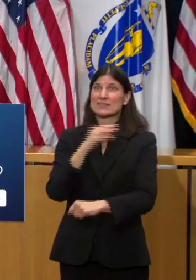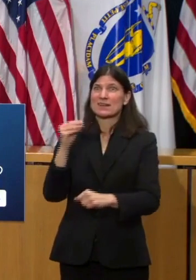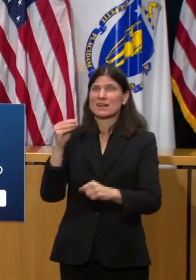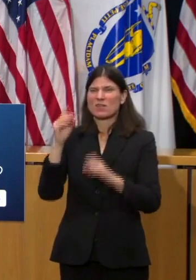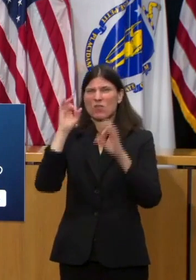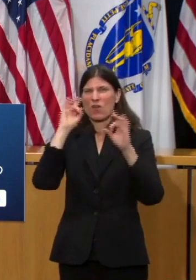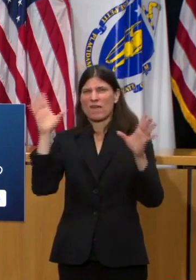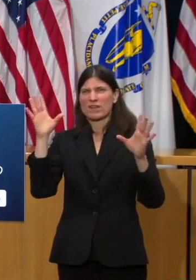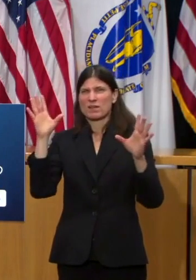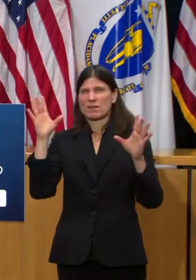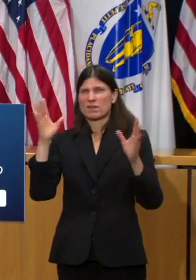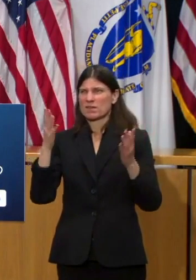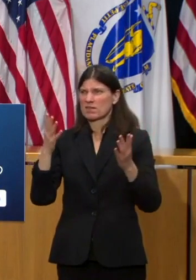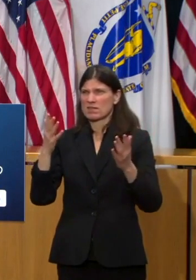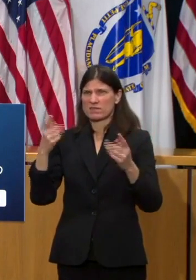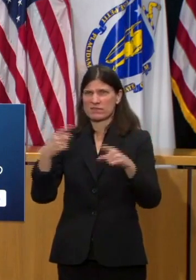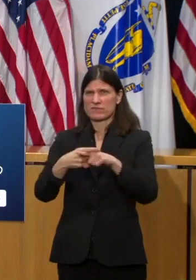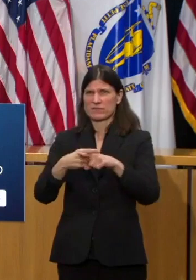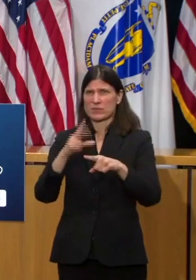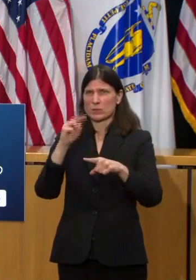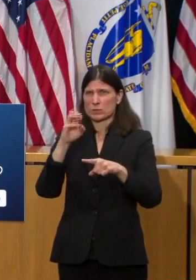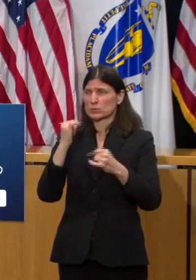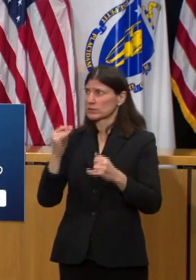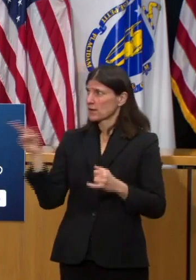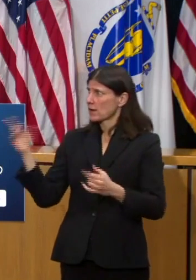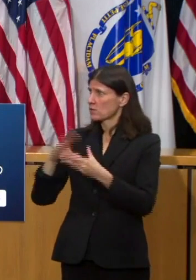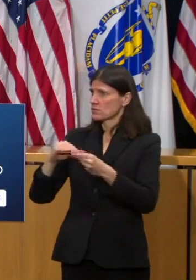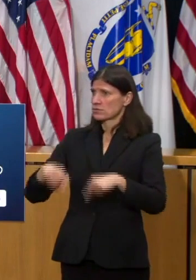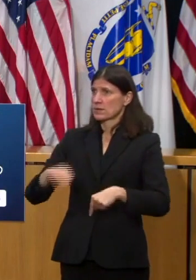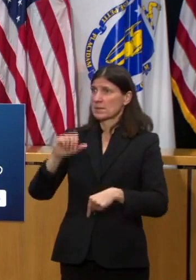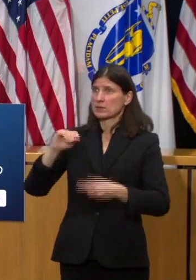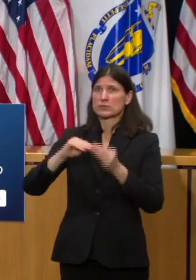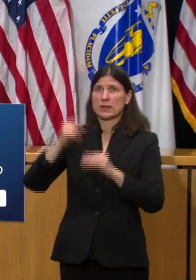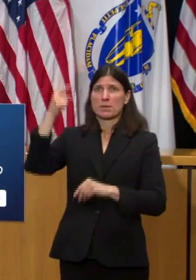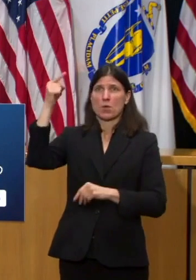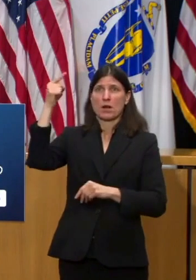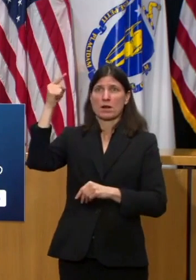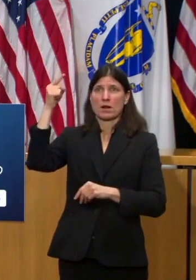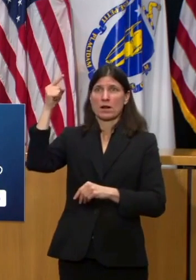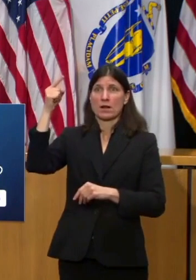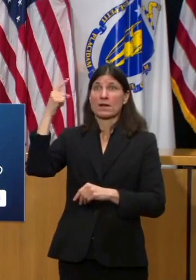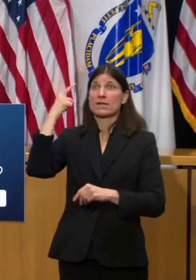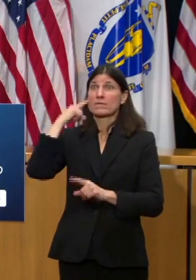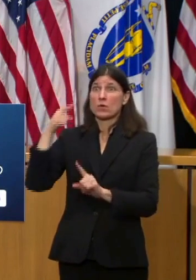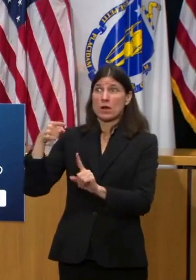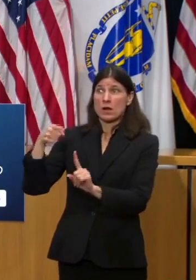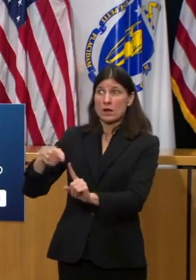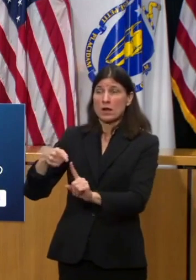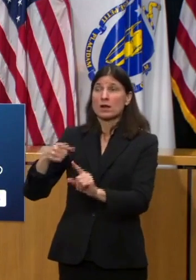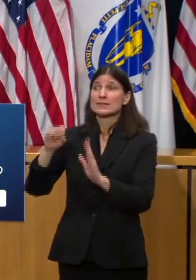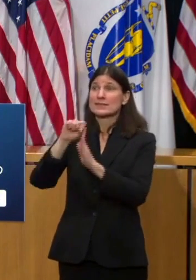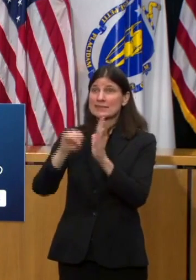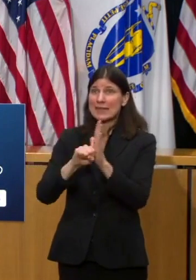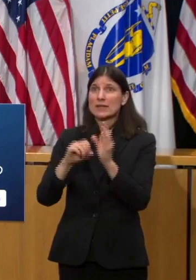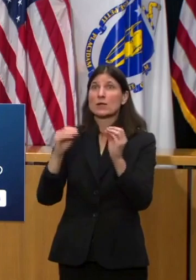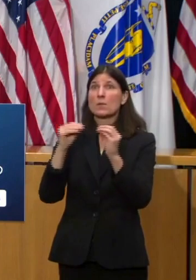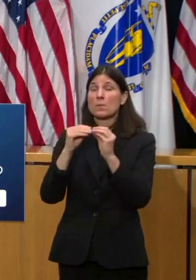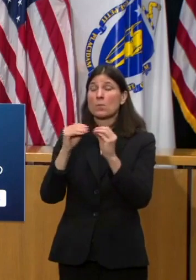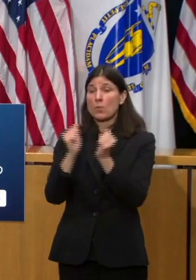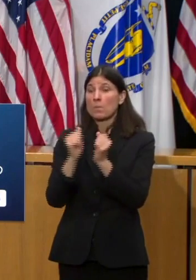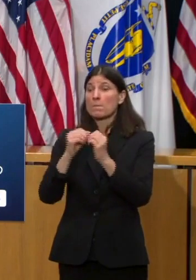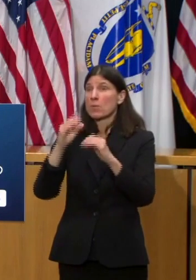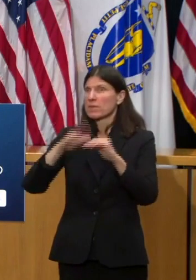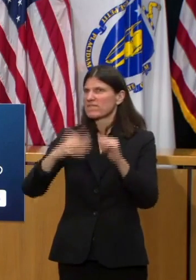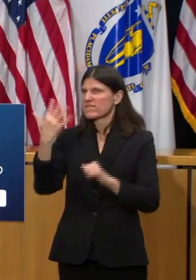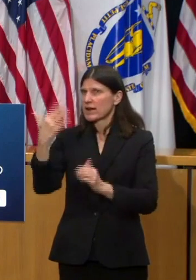top 24 states that have more than 5 million people. Yeah. Moving up like Tiger Woods on the leaderboard, right? So what changed?